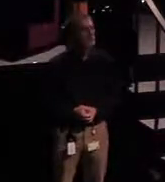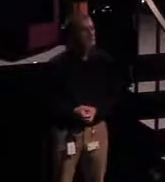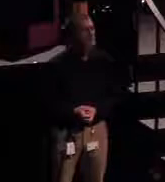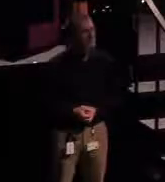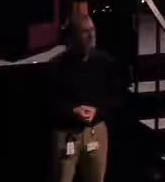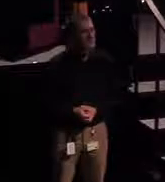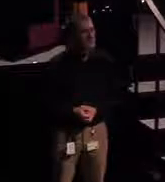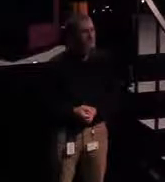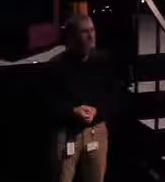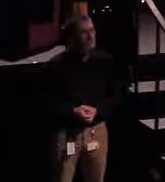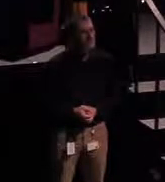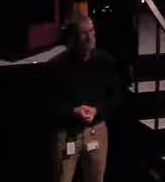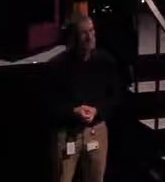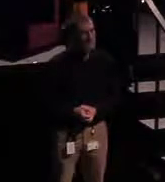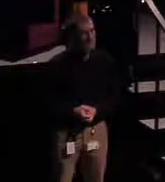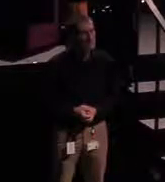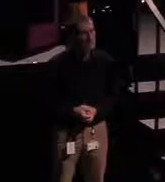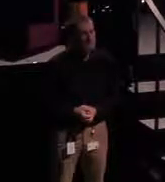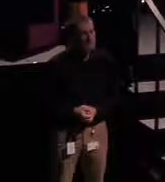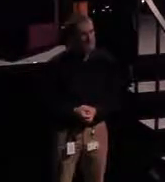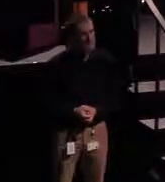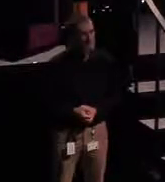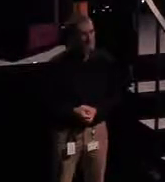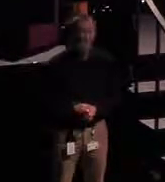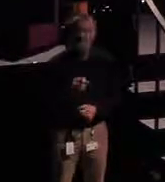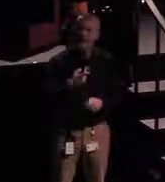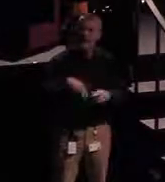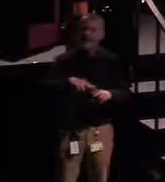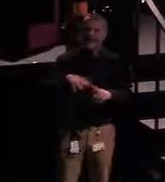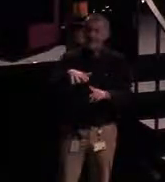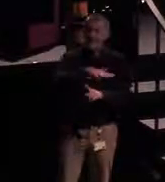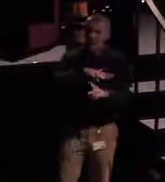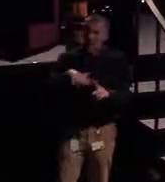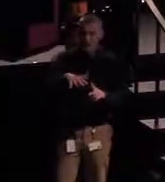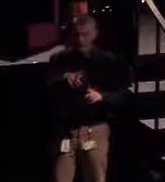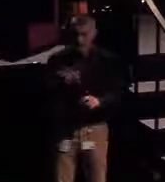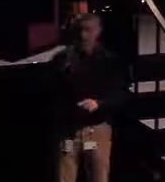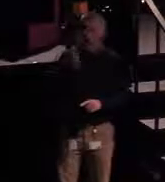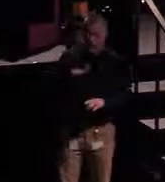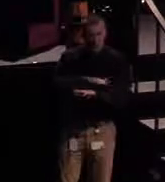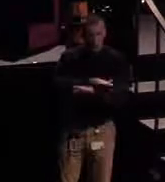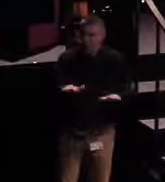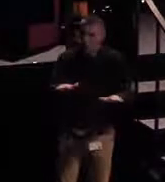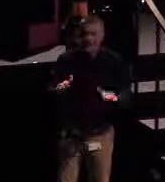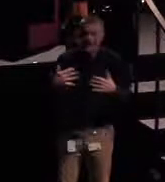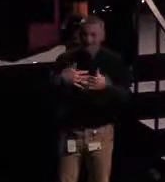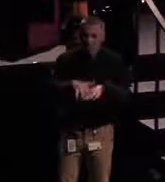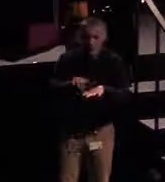My question was really about when you have an environment that isn't inclusive and you want to make it inclusive,